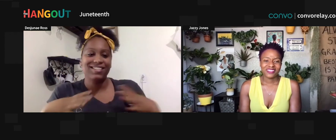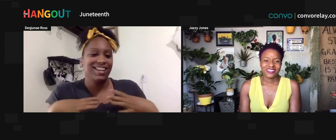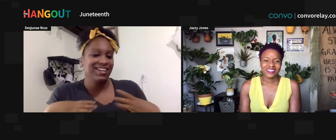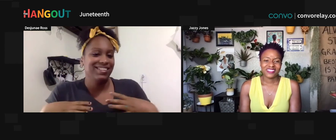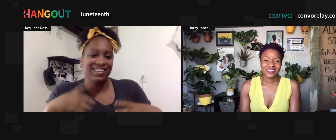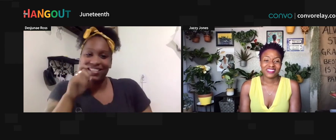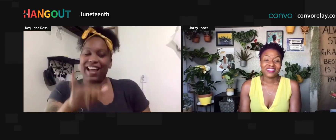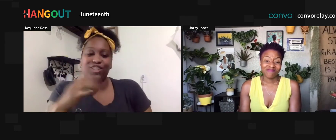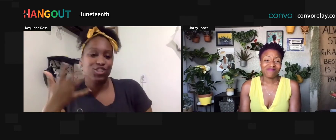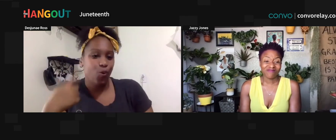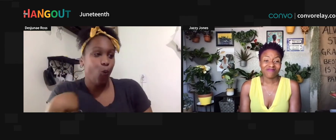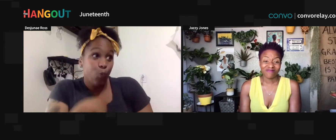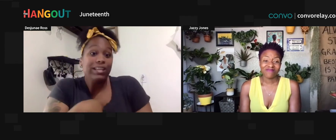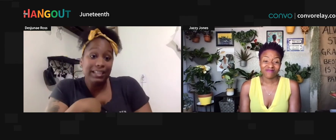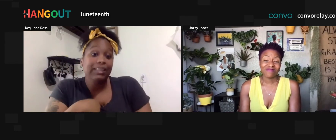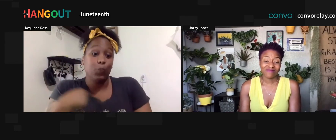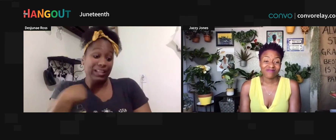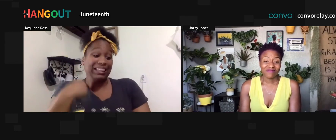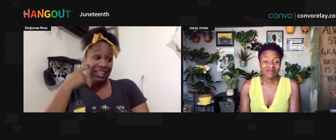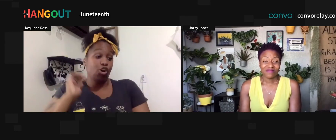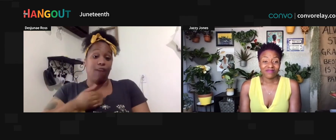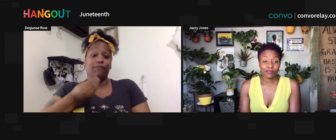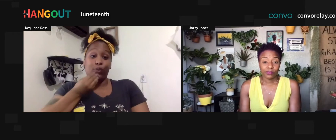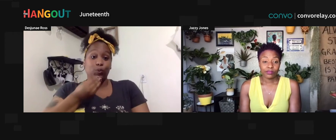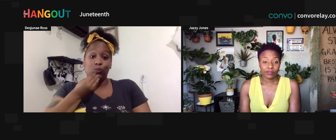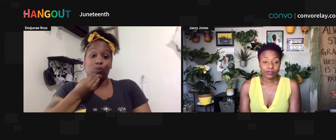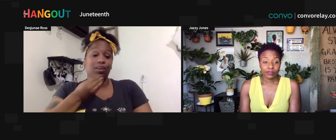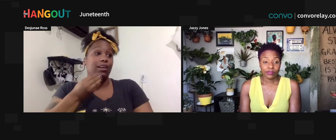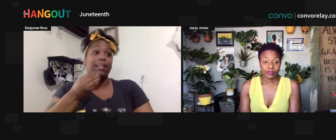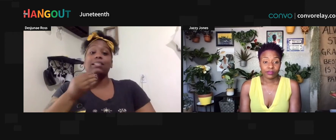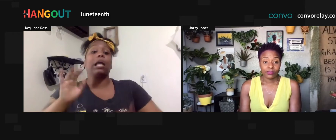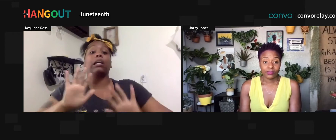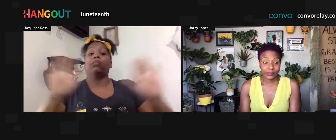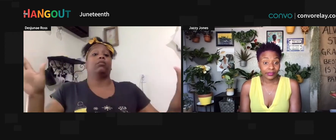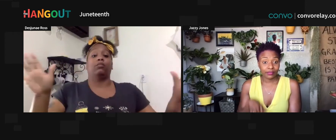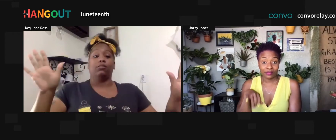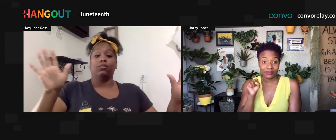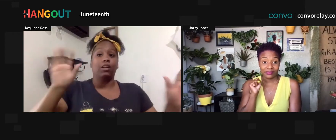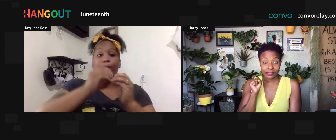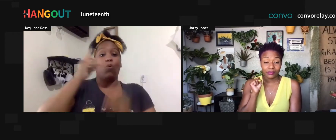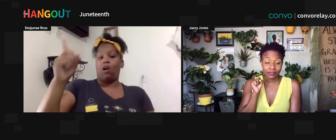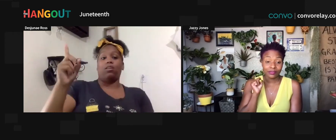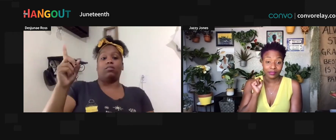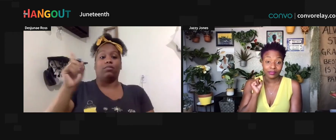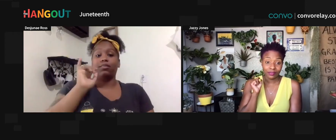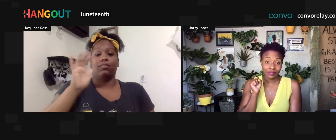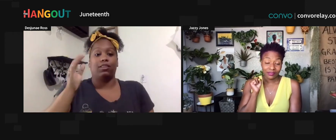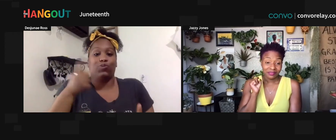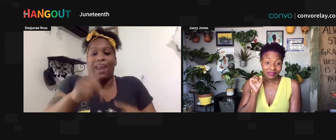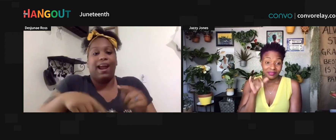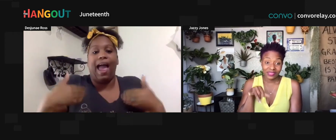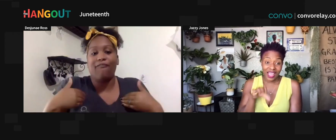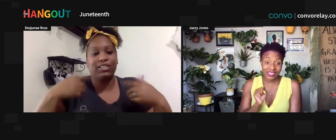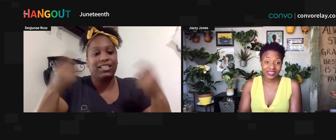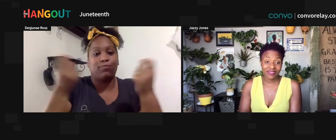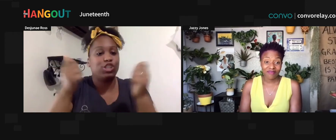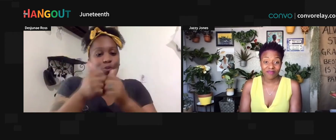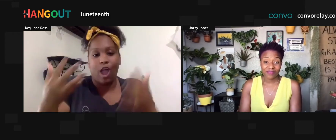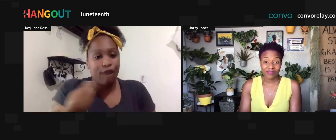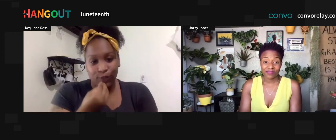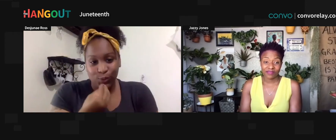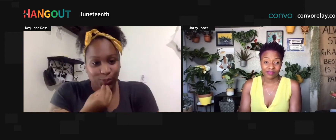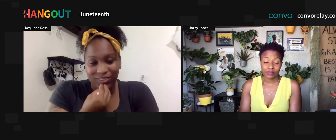was just, this should be every holiday. This is how we should celebrate. I mean, our food is like nobody else's food. Our food in